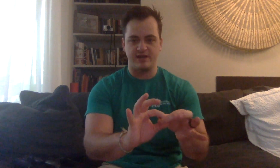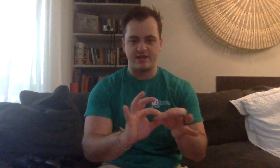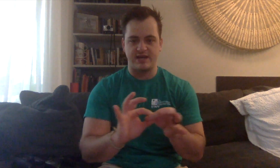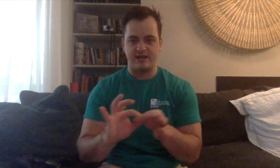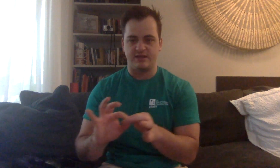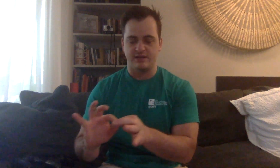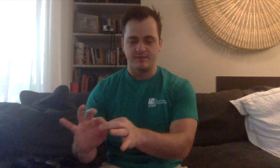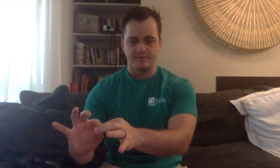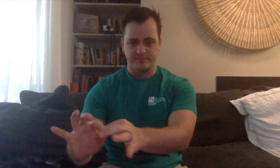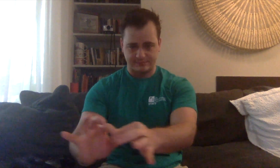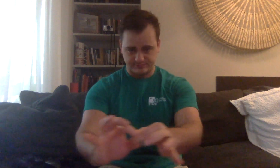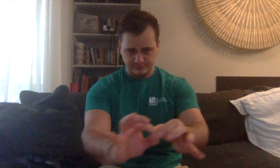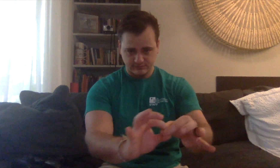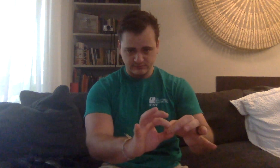that.